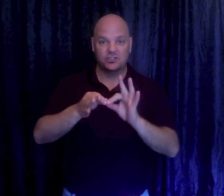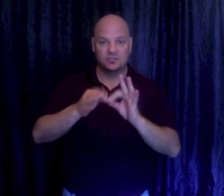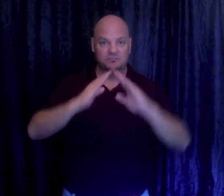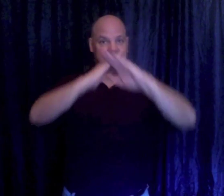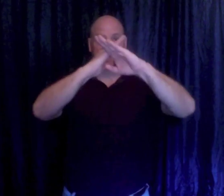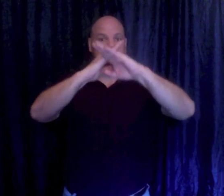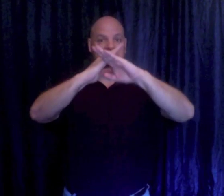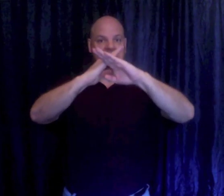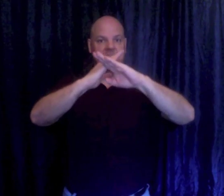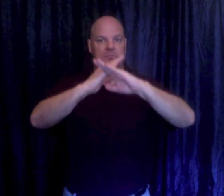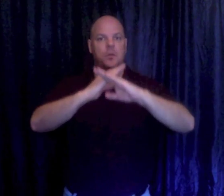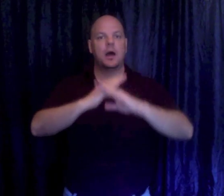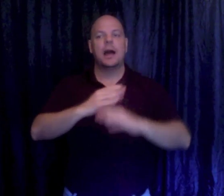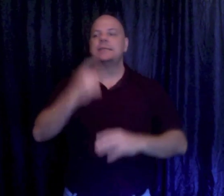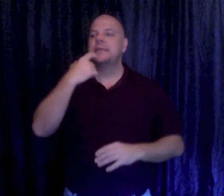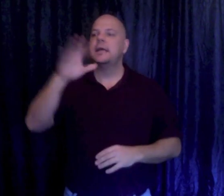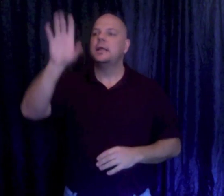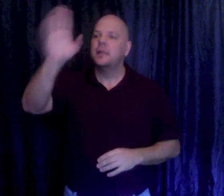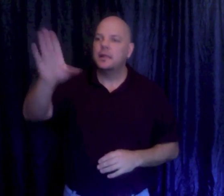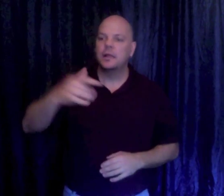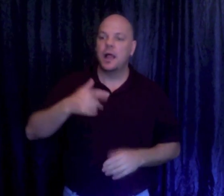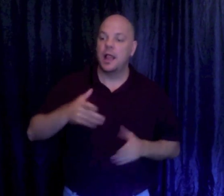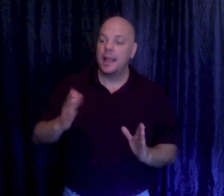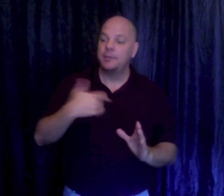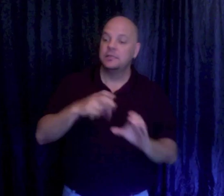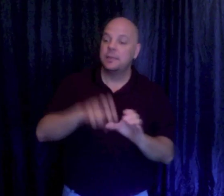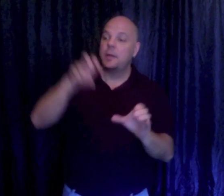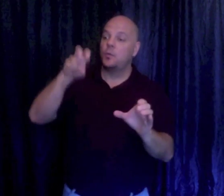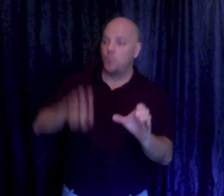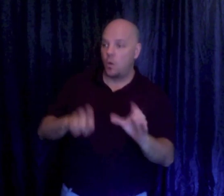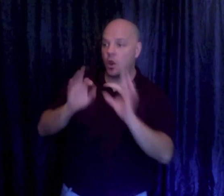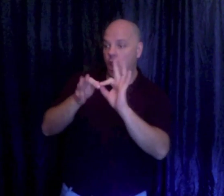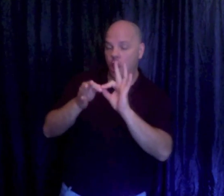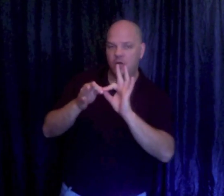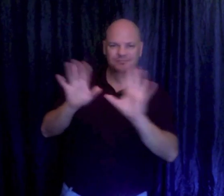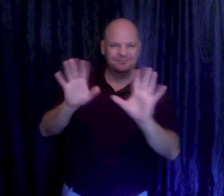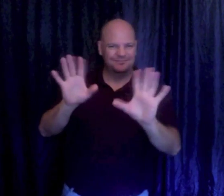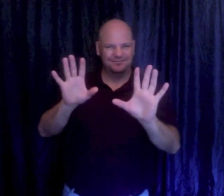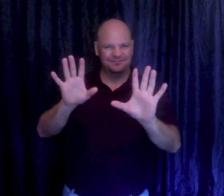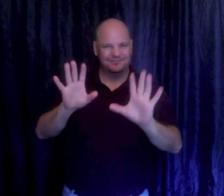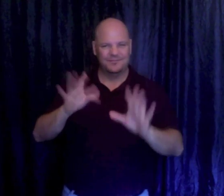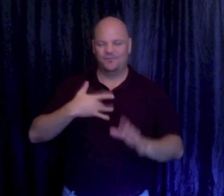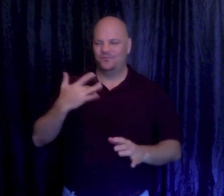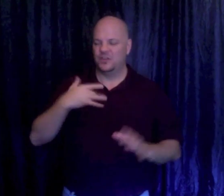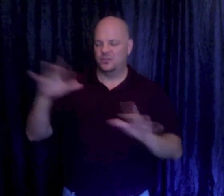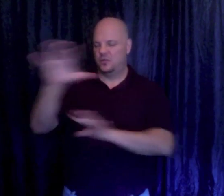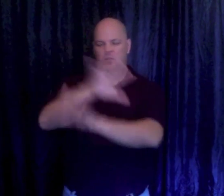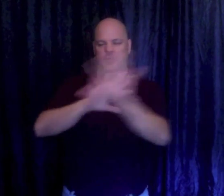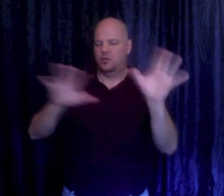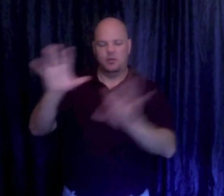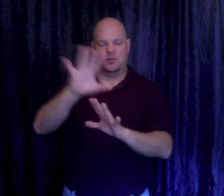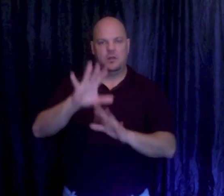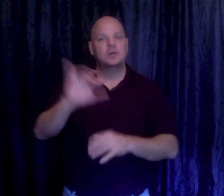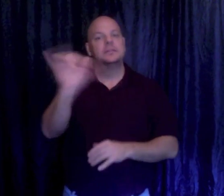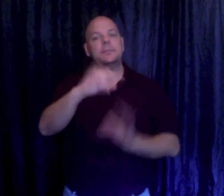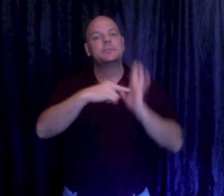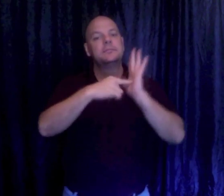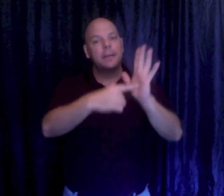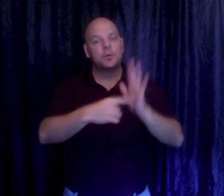me sit down in my role as the interpreter and explain what's going on, that would be like, if you're going in for surgery, and before you go in, the doctor comes